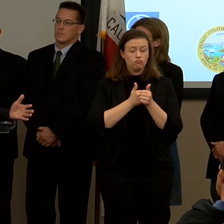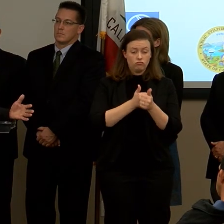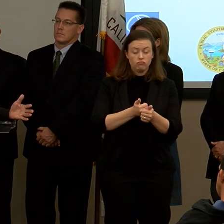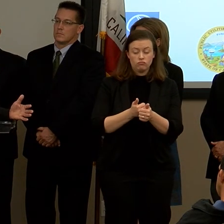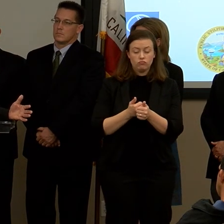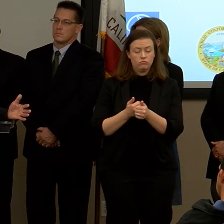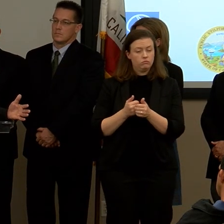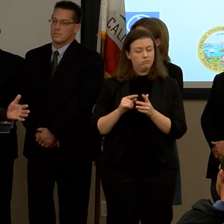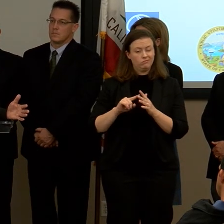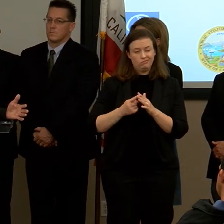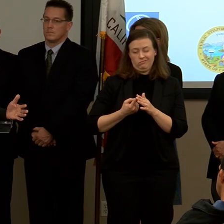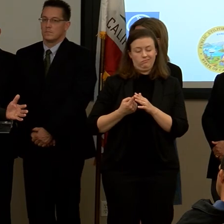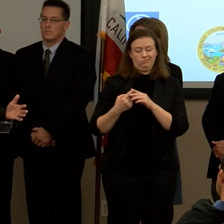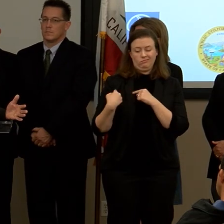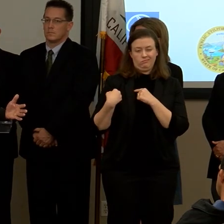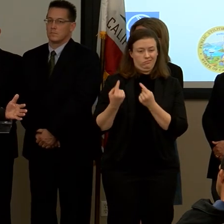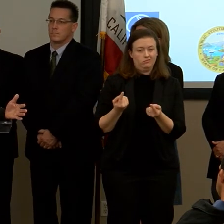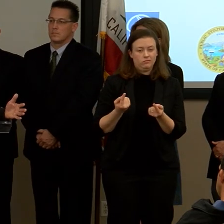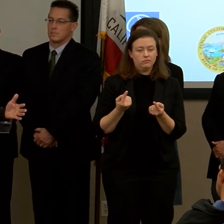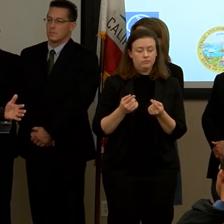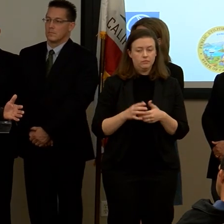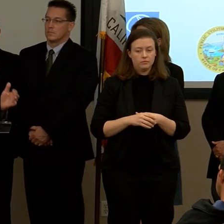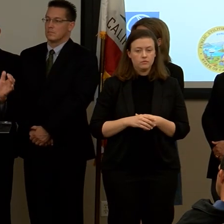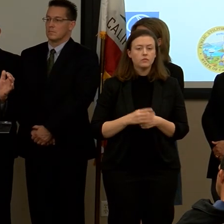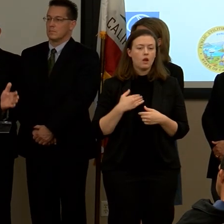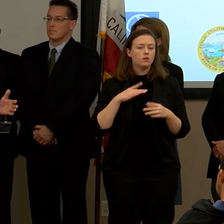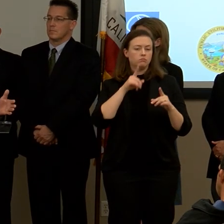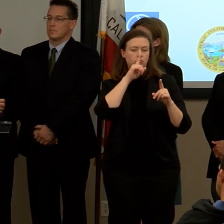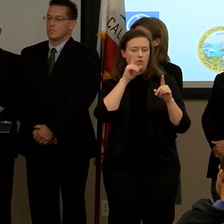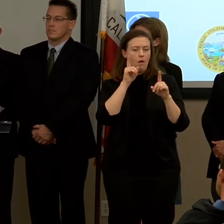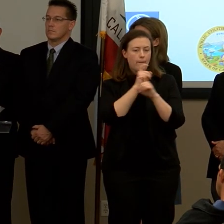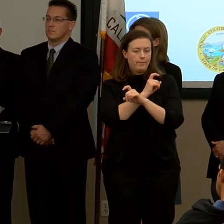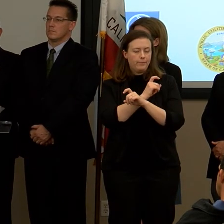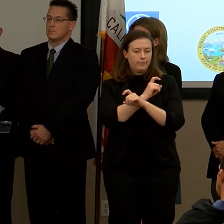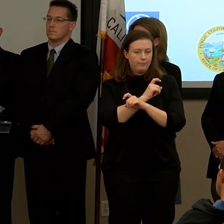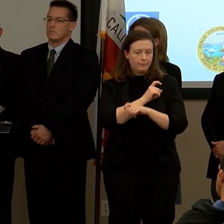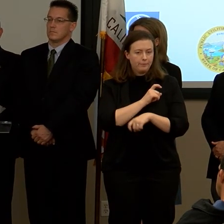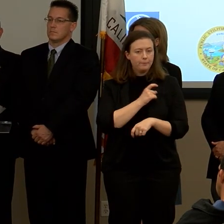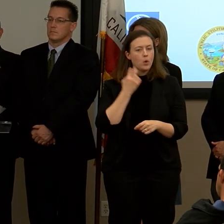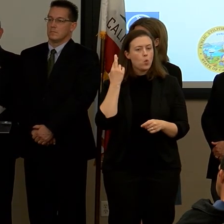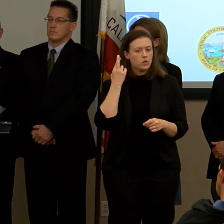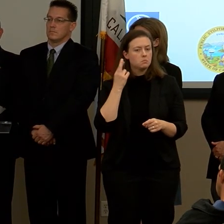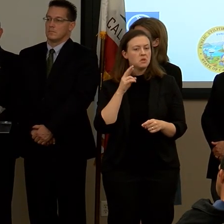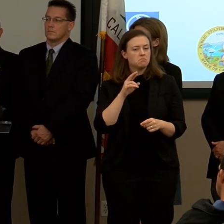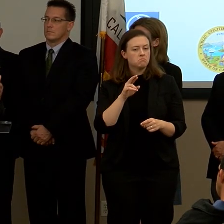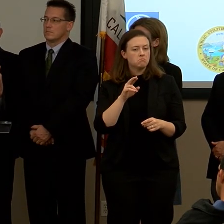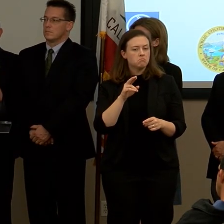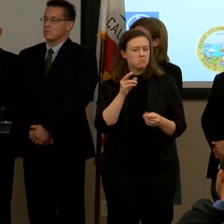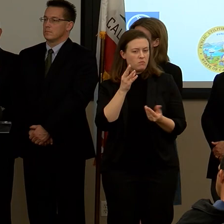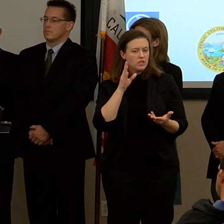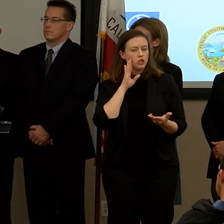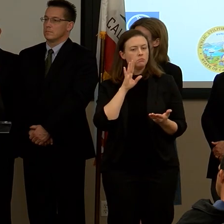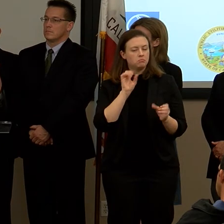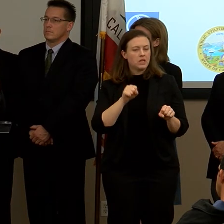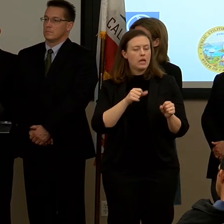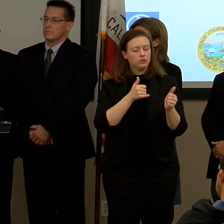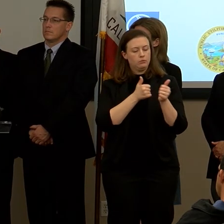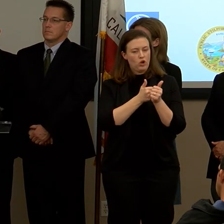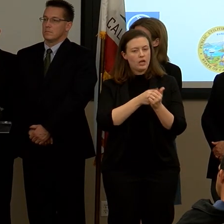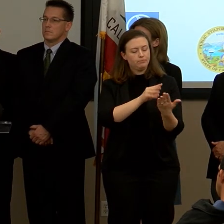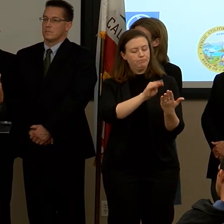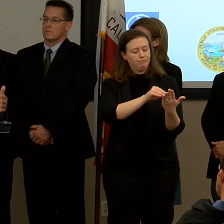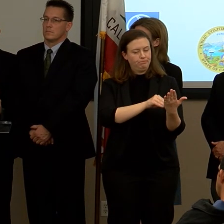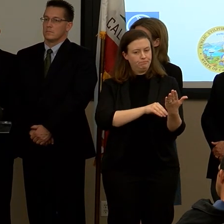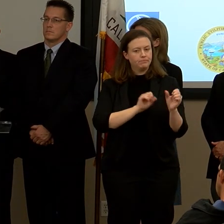the very beginning. We have a fairly complex and reasonable database to keep track of that. It